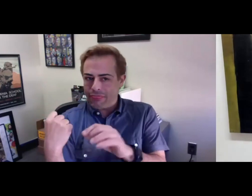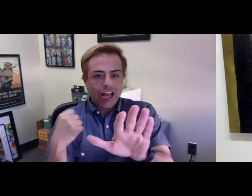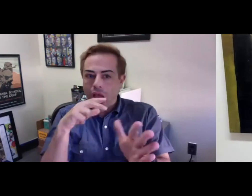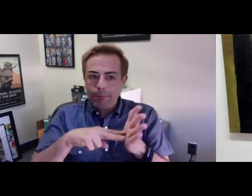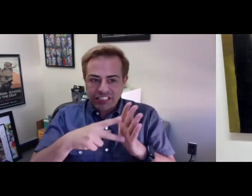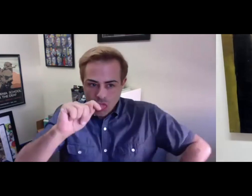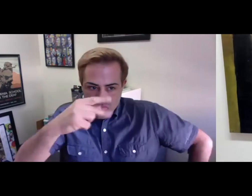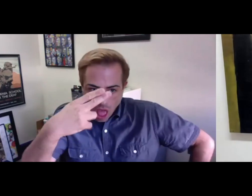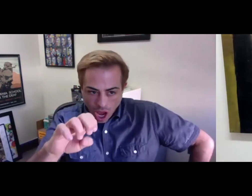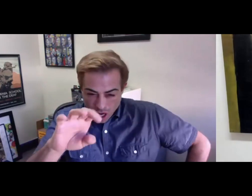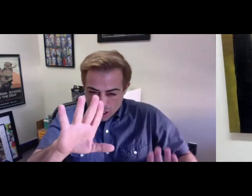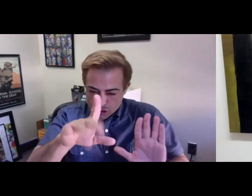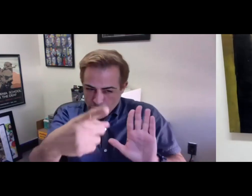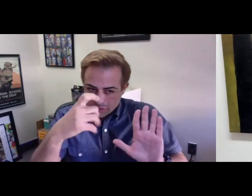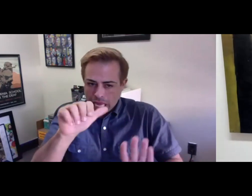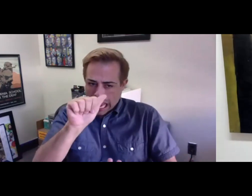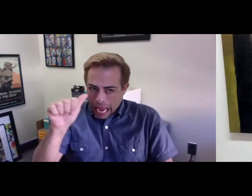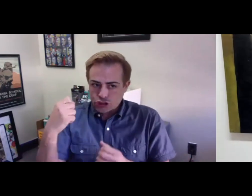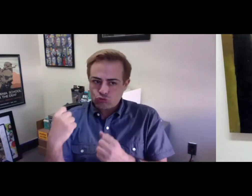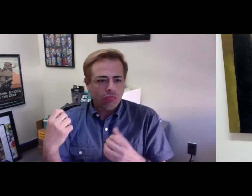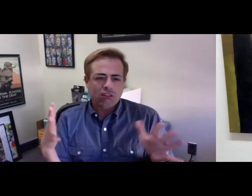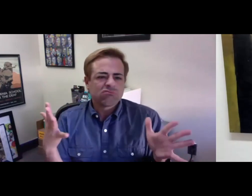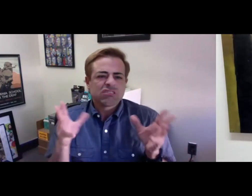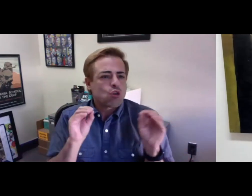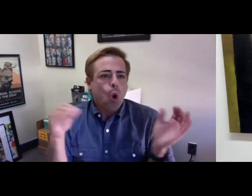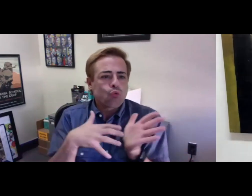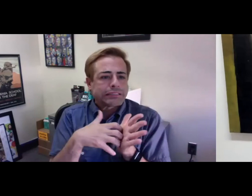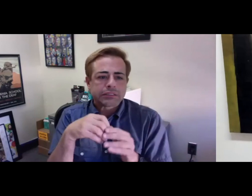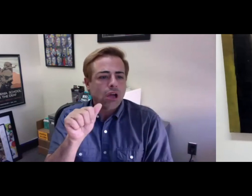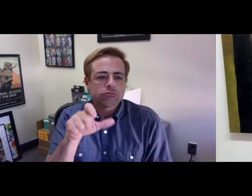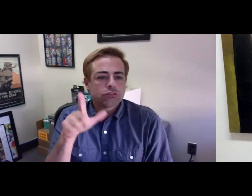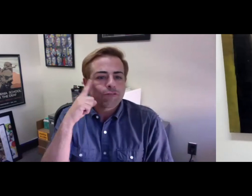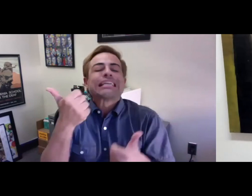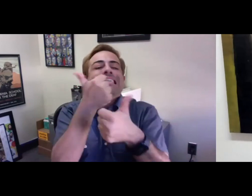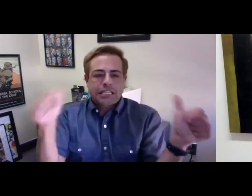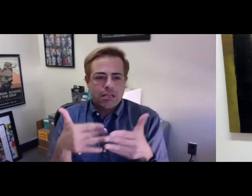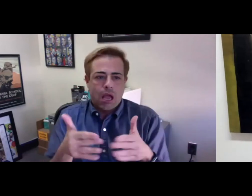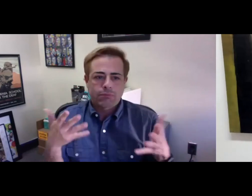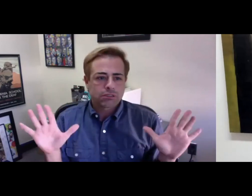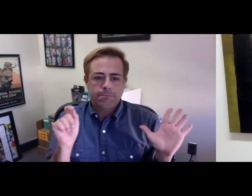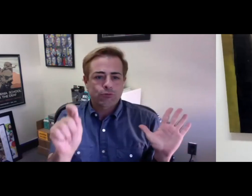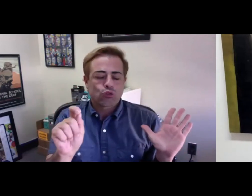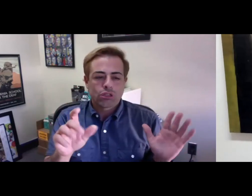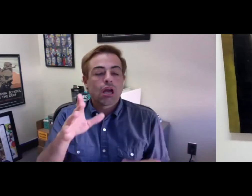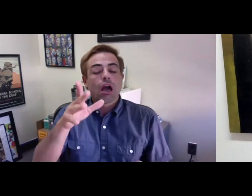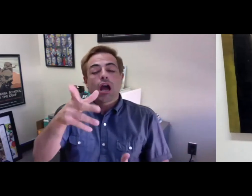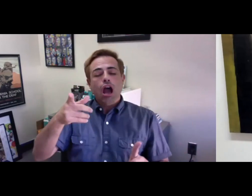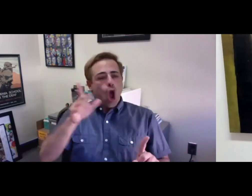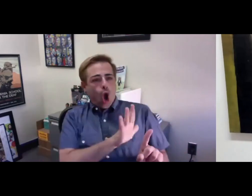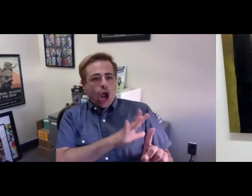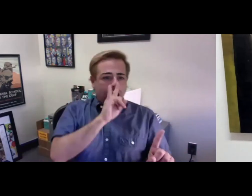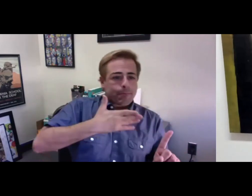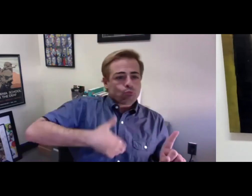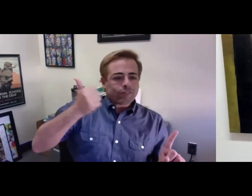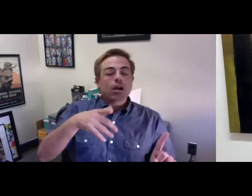you're deaf or hearing, that is a strength. That doesn't mean it's the strength, but it's a strength for any baby,